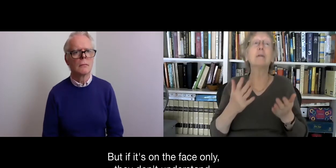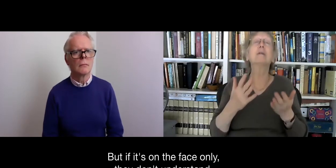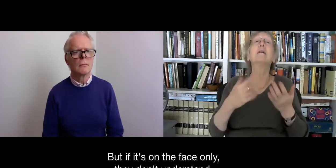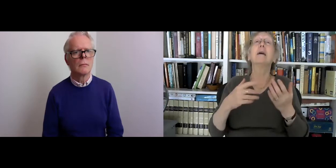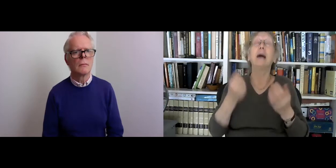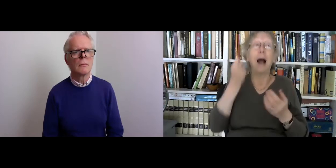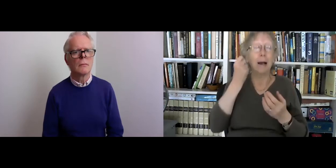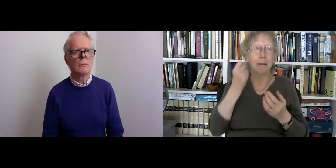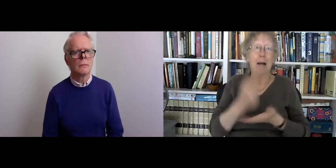understand.